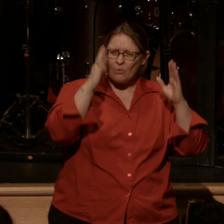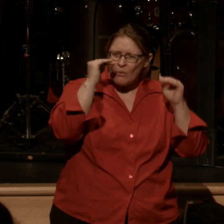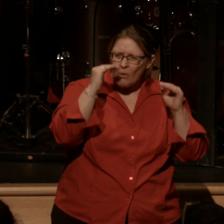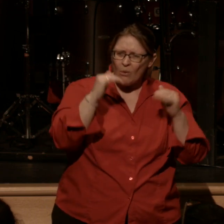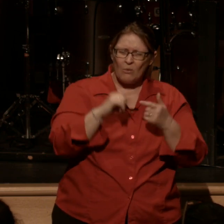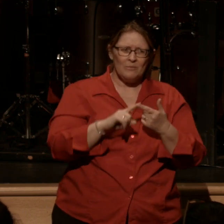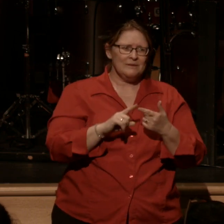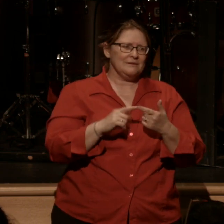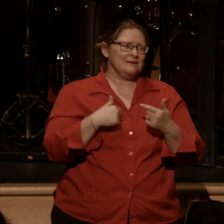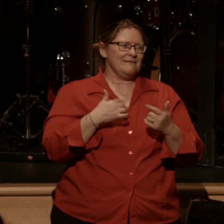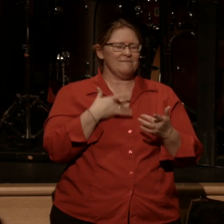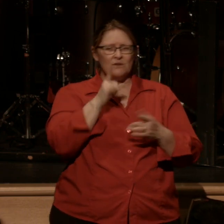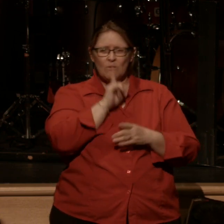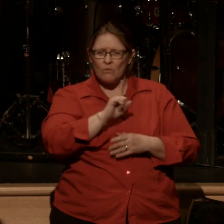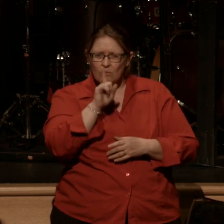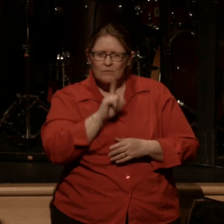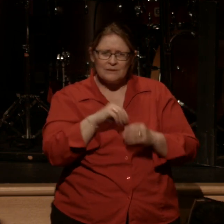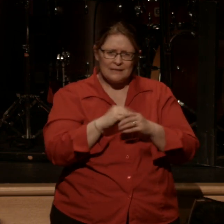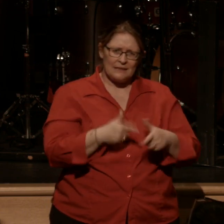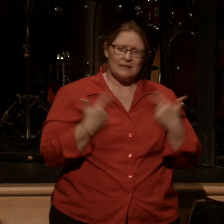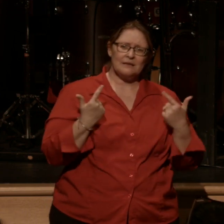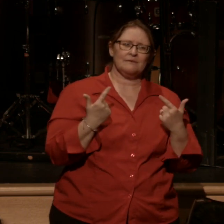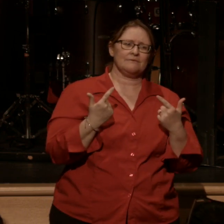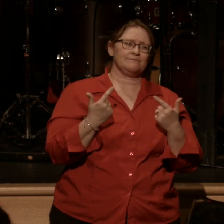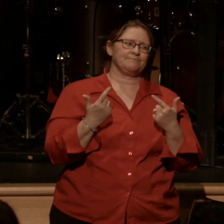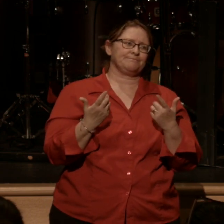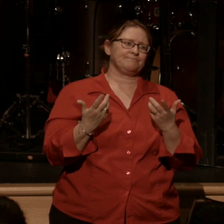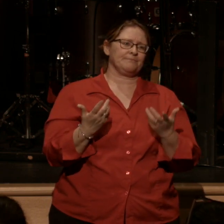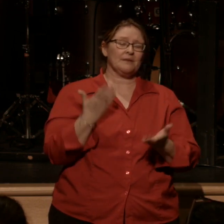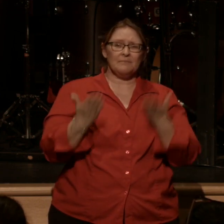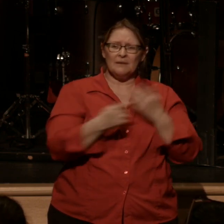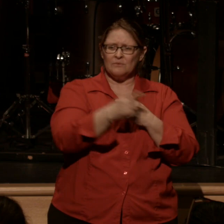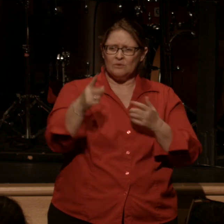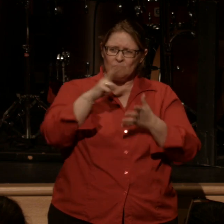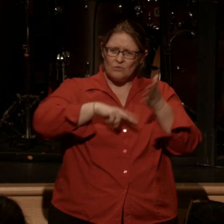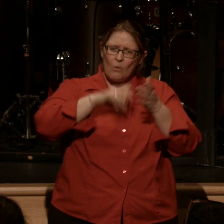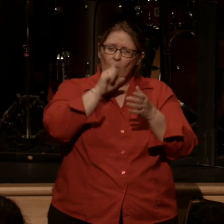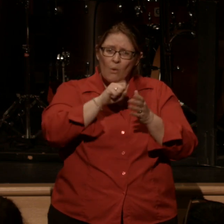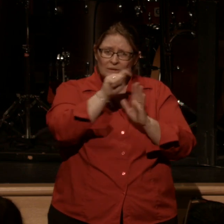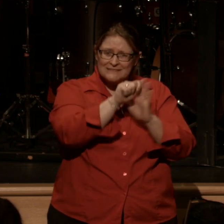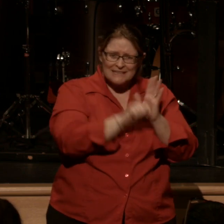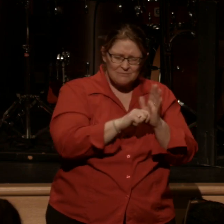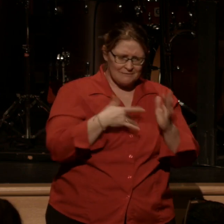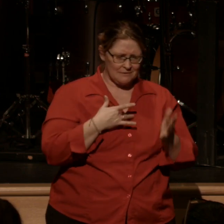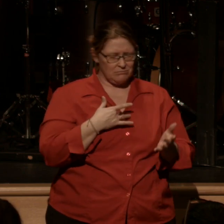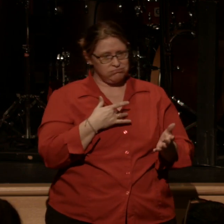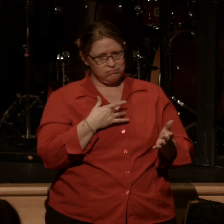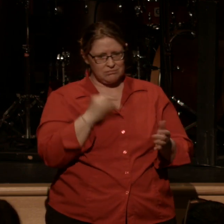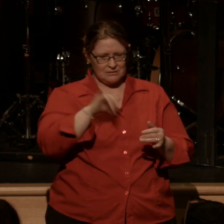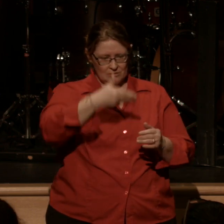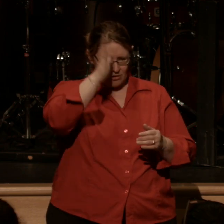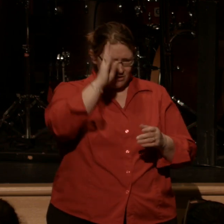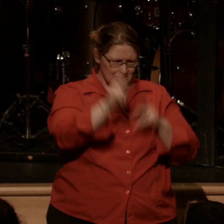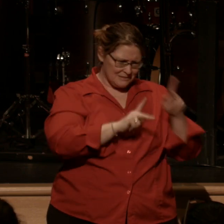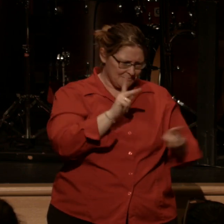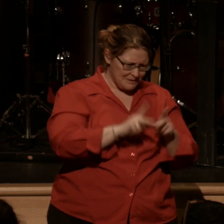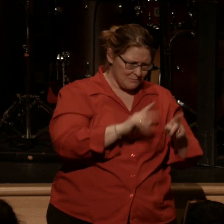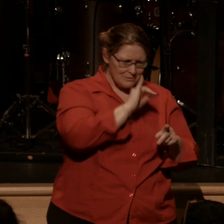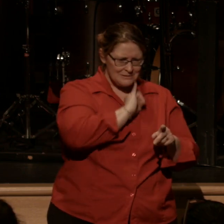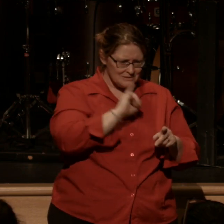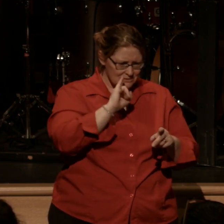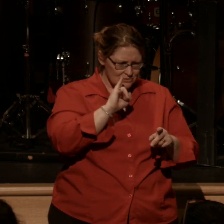like I feel lonely in life, or maybe you read the Old Testament and feel as though that was just God's people,